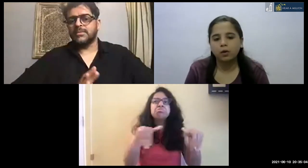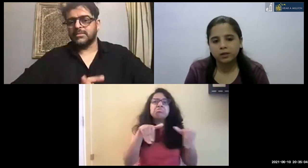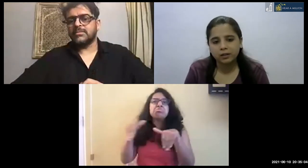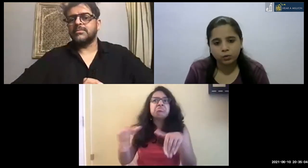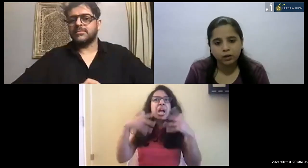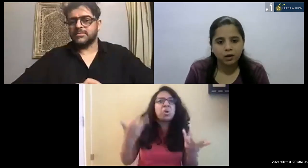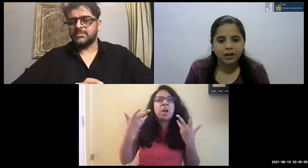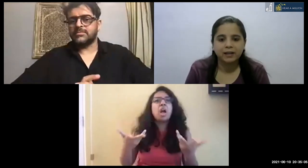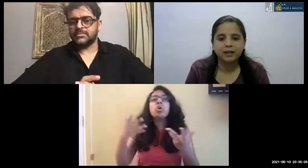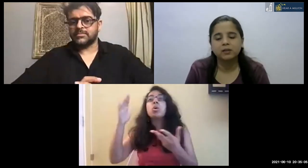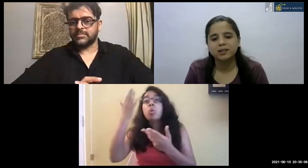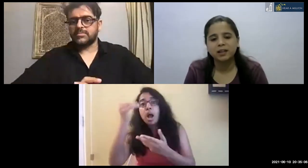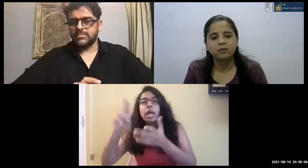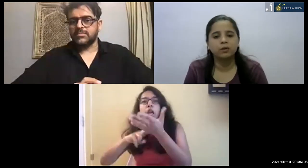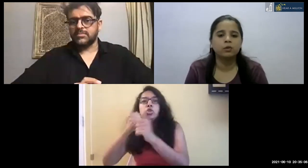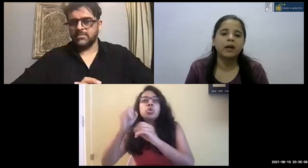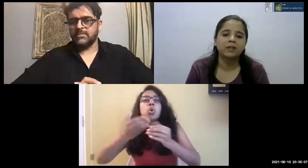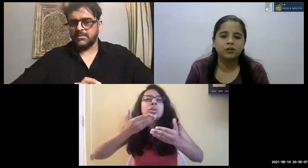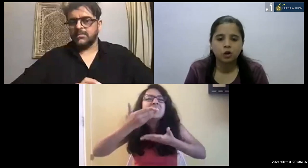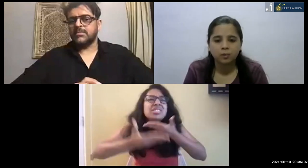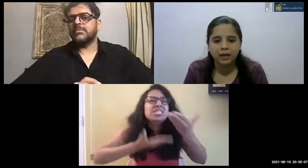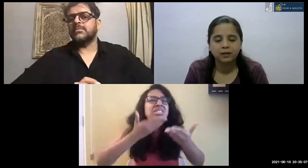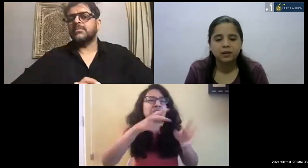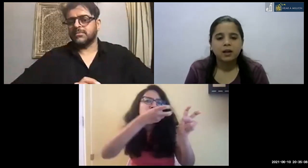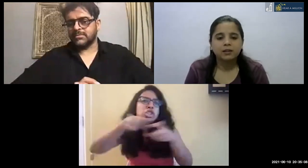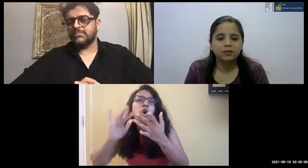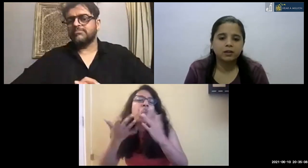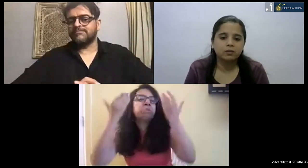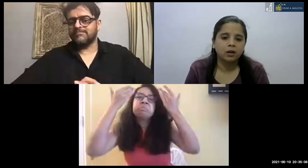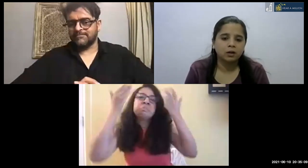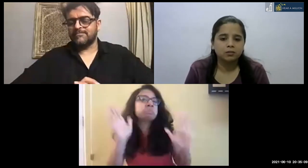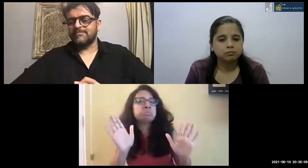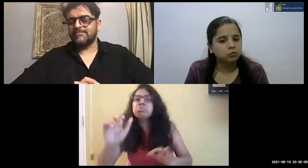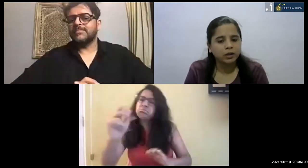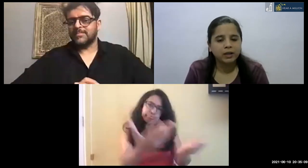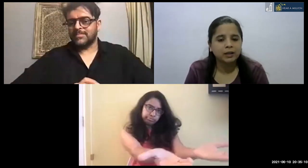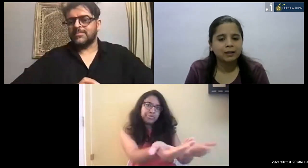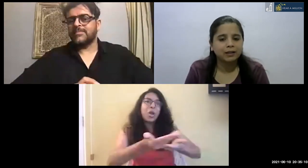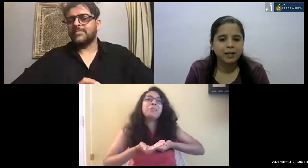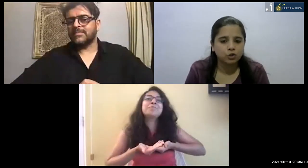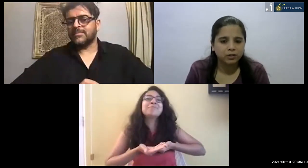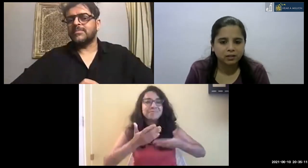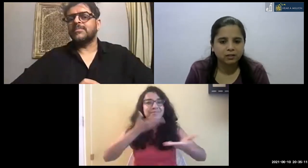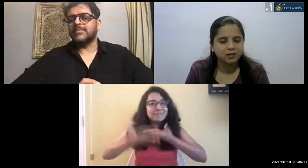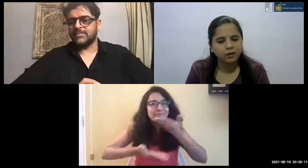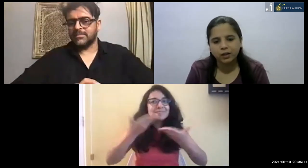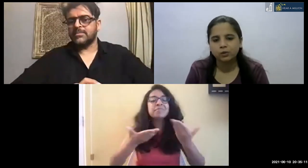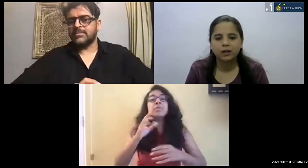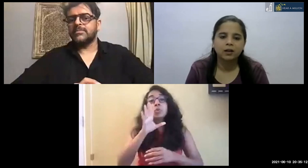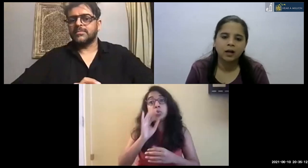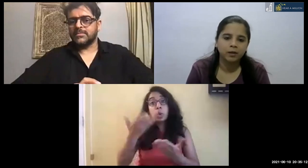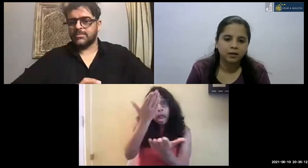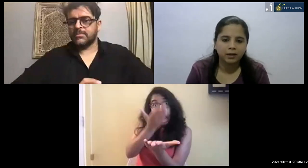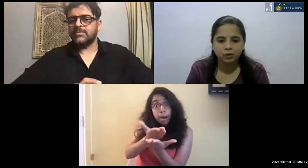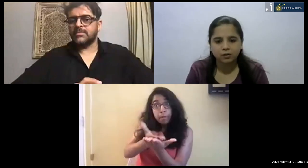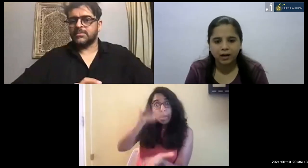but they're doing online and they were saying that we don't have any job and they were working in the NGO sector. We said, okay, you